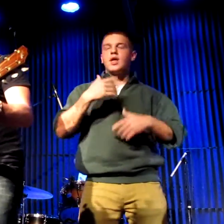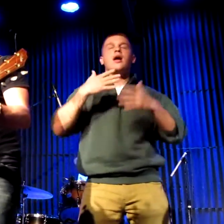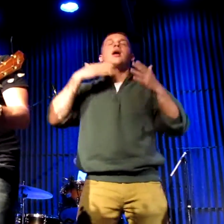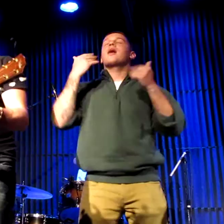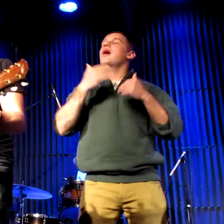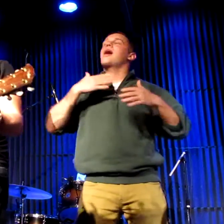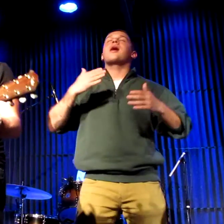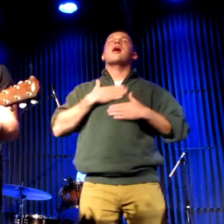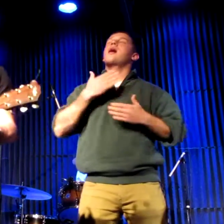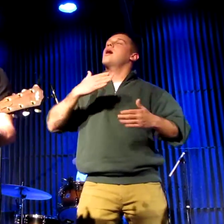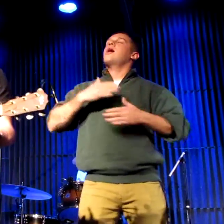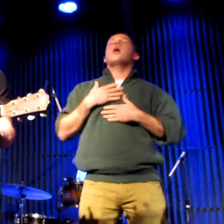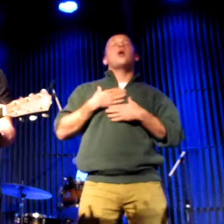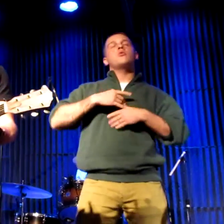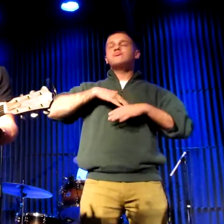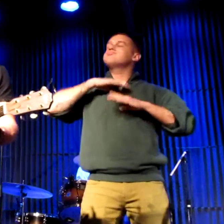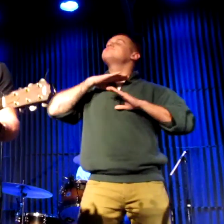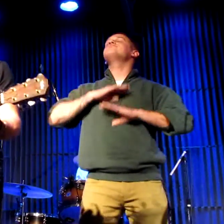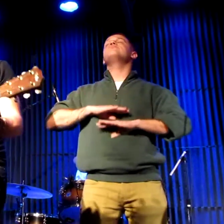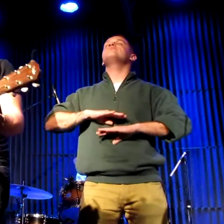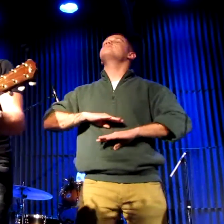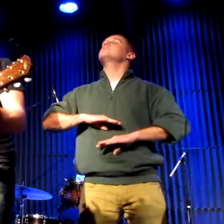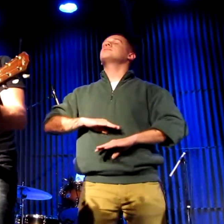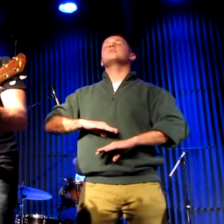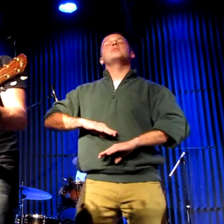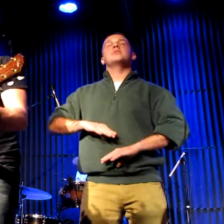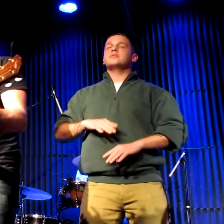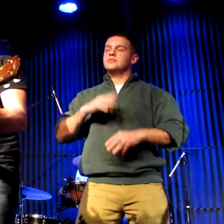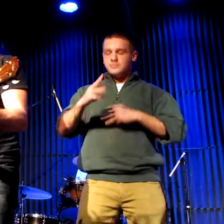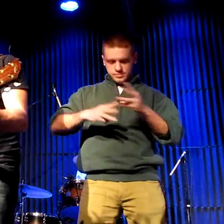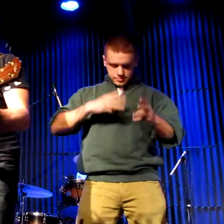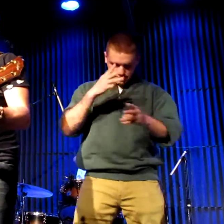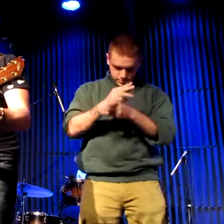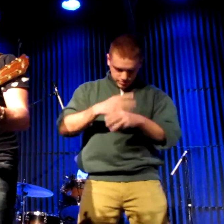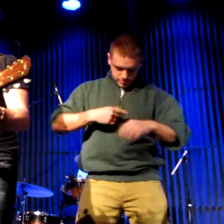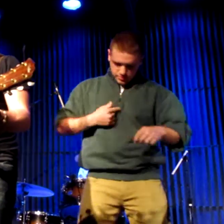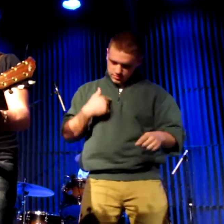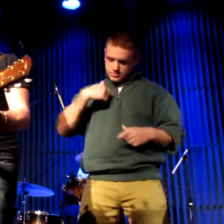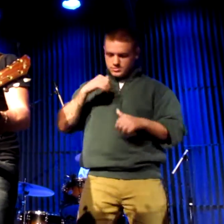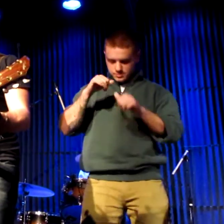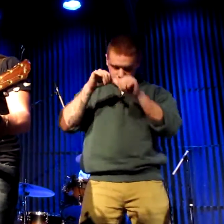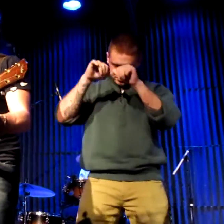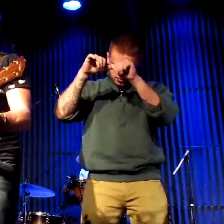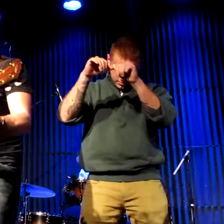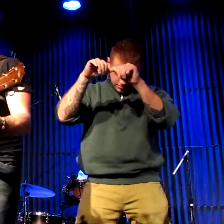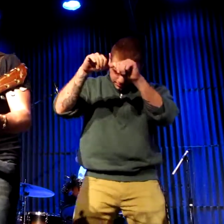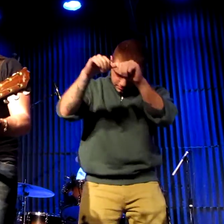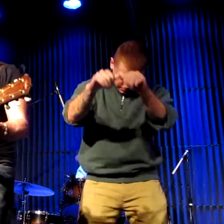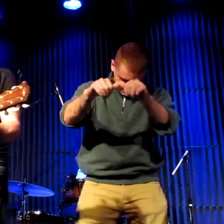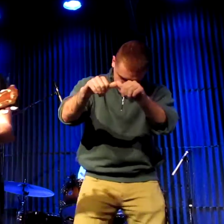euphoria, it rings me like a gong. Peaceful, blessing world, everything you ever keeping on.